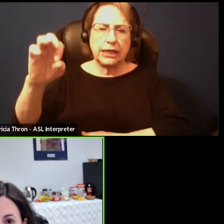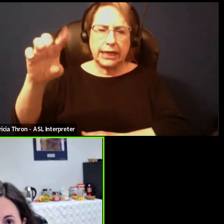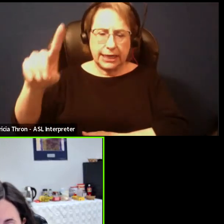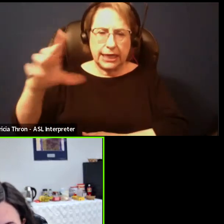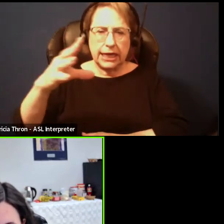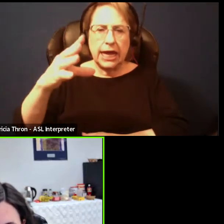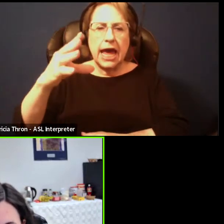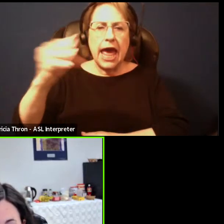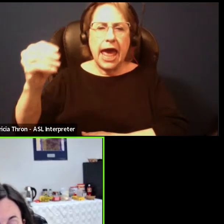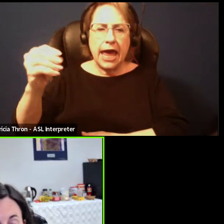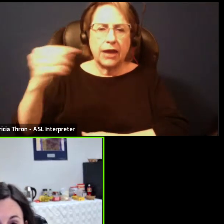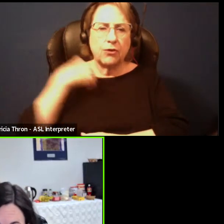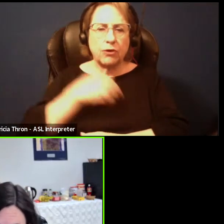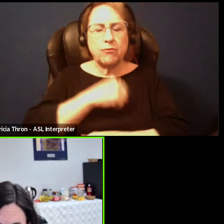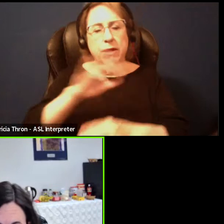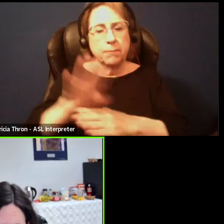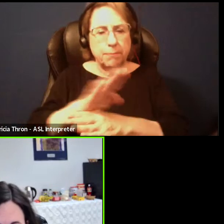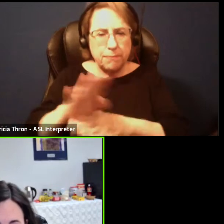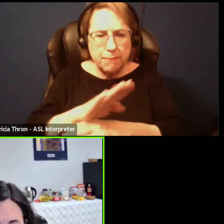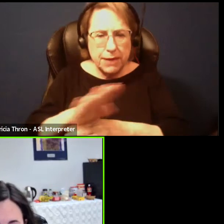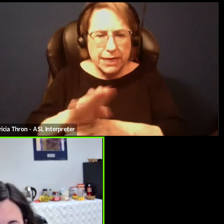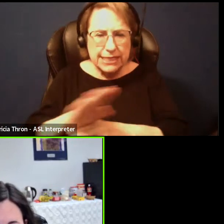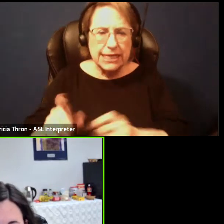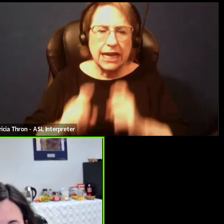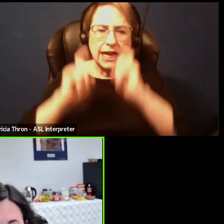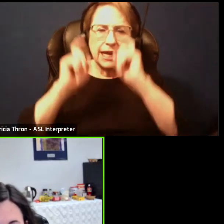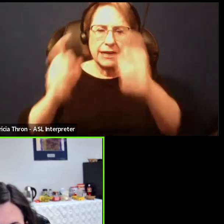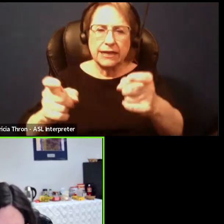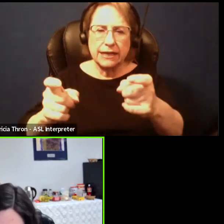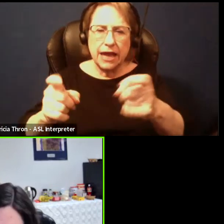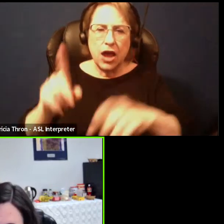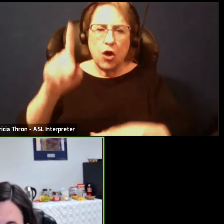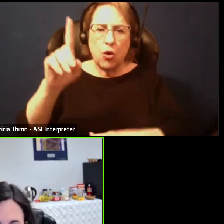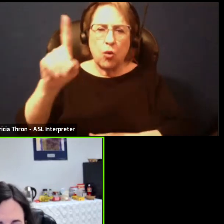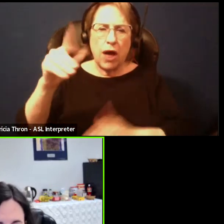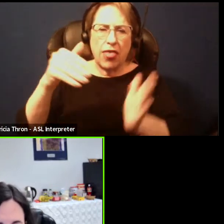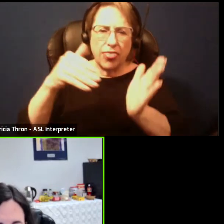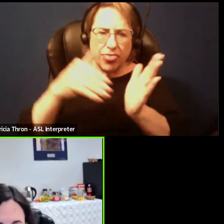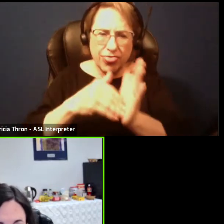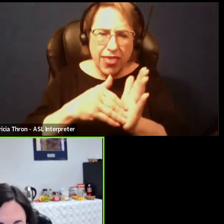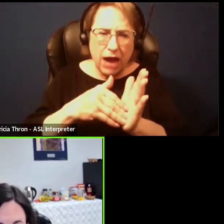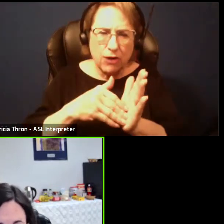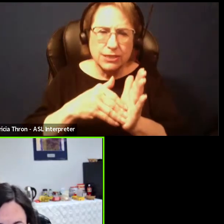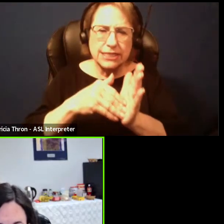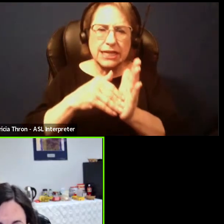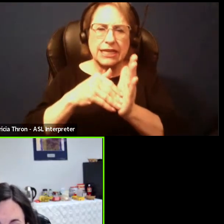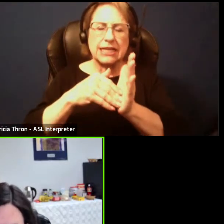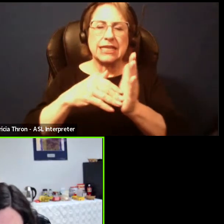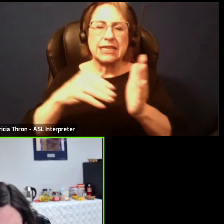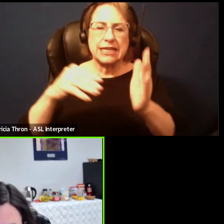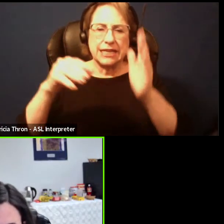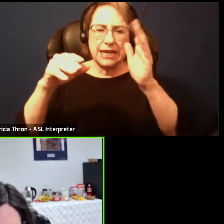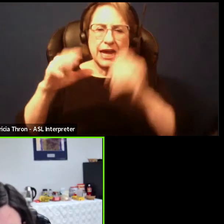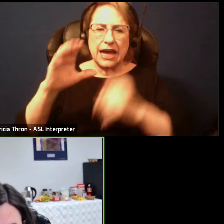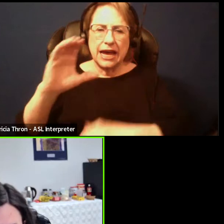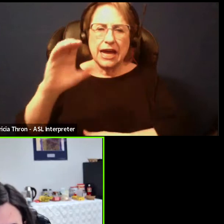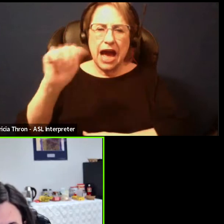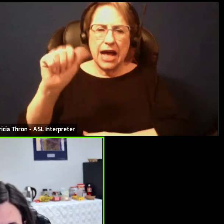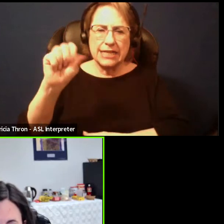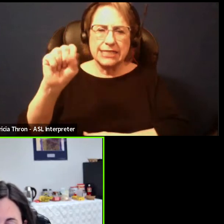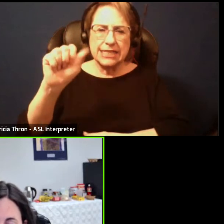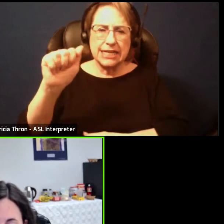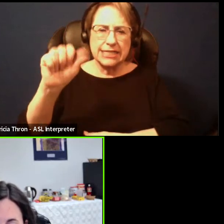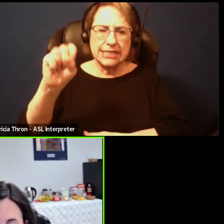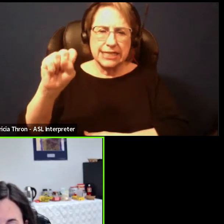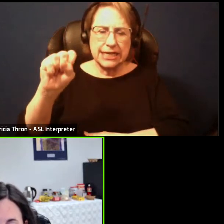have been busily administering over 1,000 CASAS tests to continuing students. CASAS is the Comprehensive